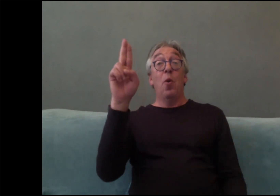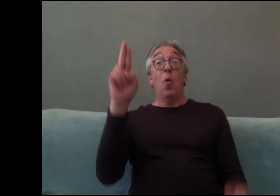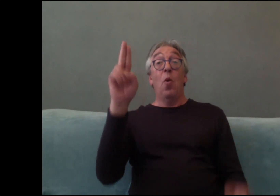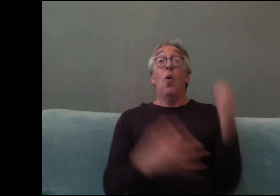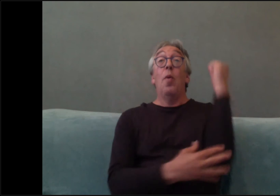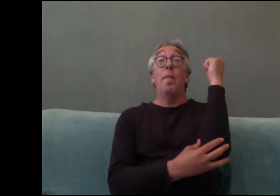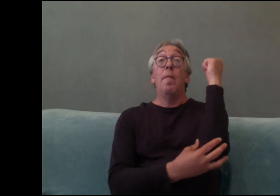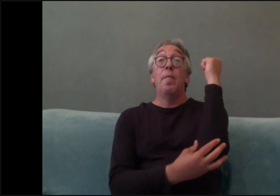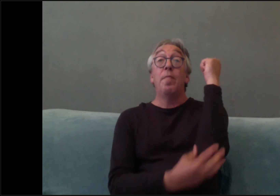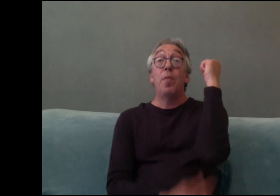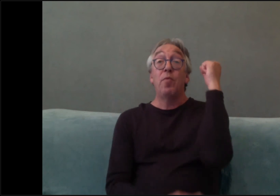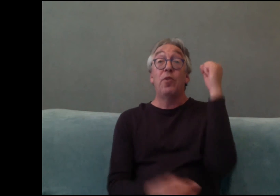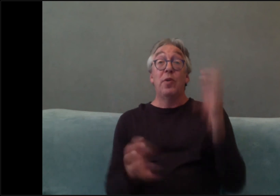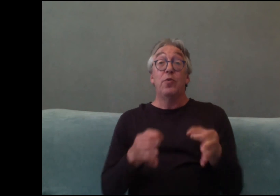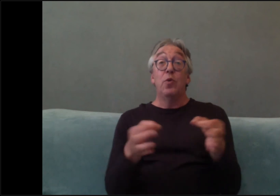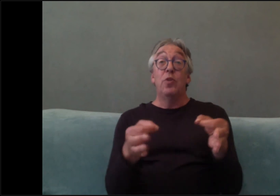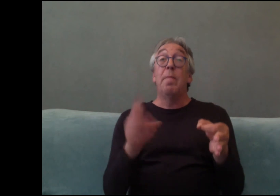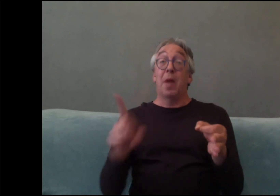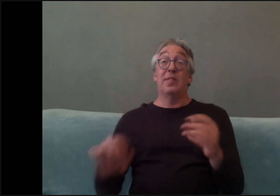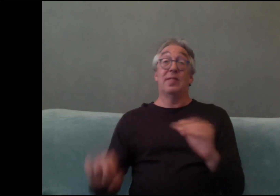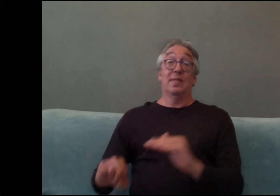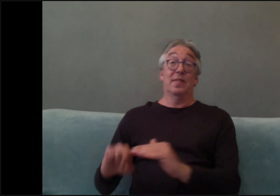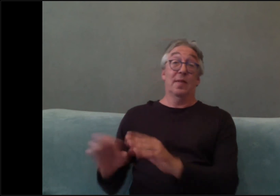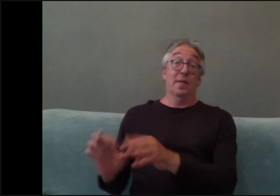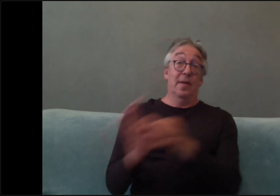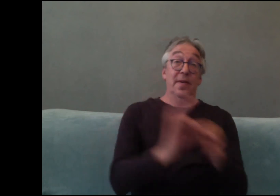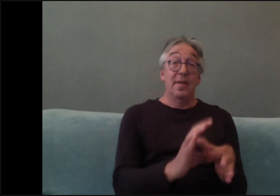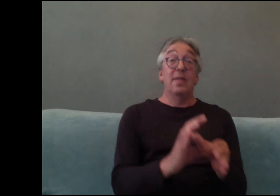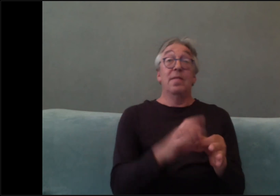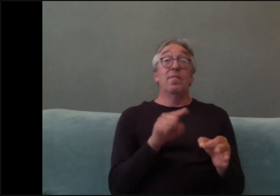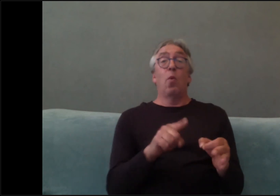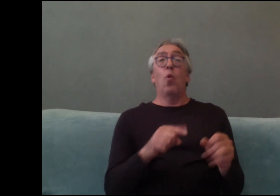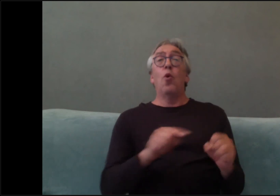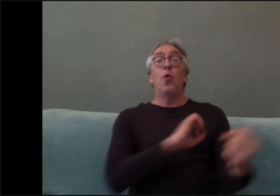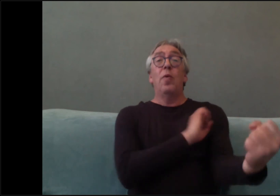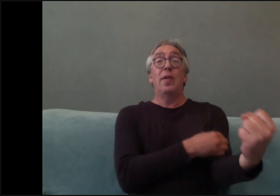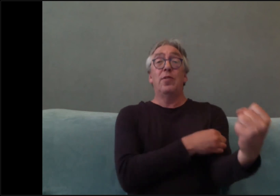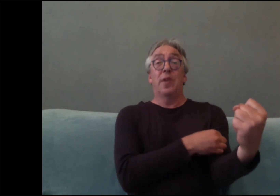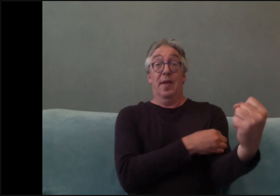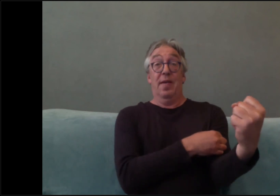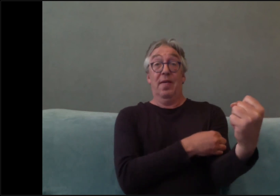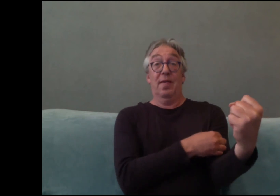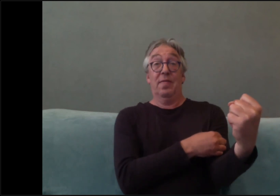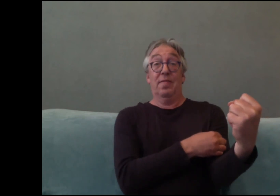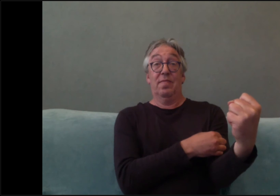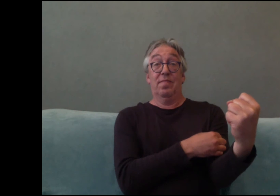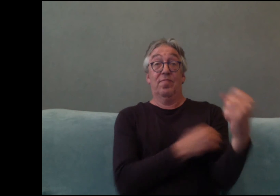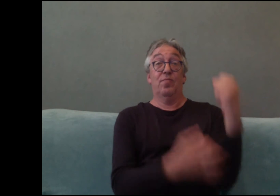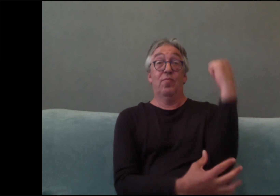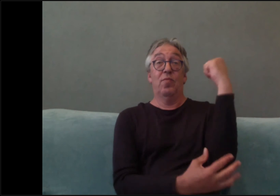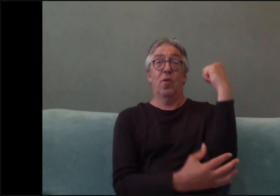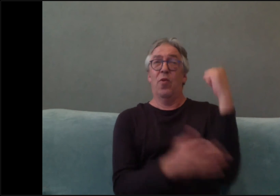Another perspective for us is the enforcement in EU member states of provisions promoting